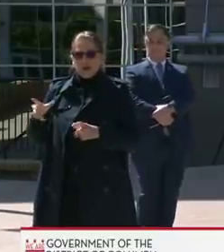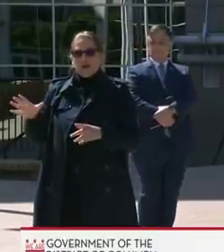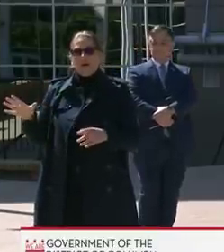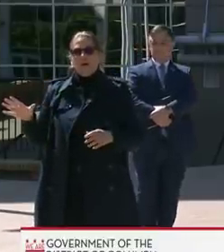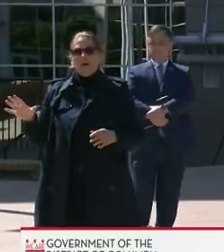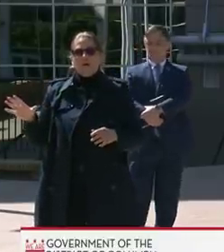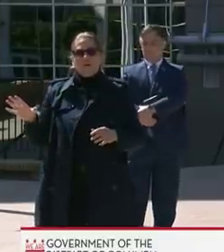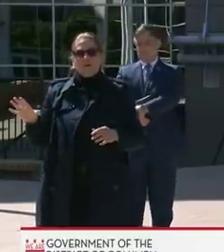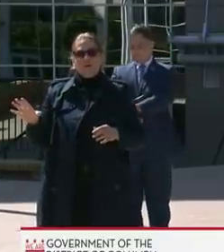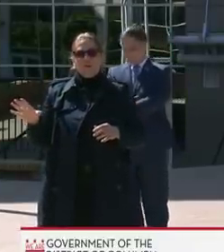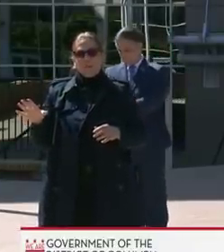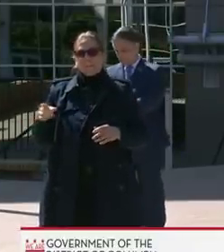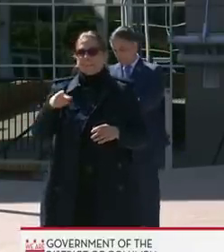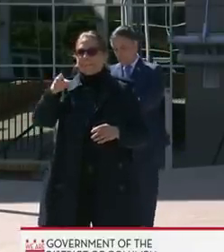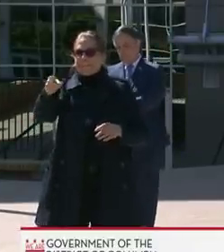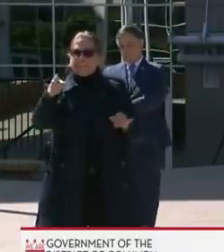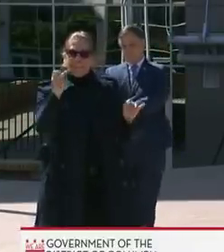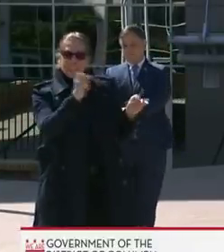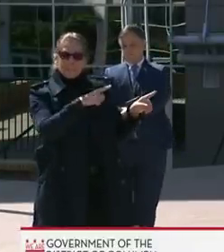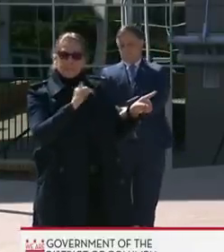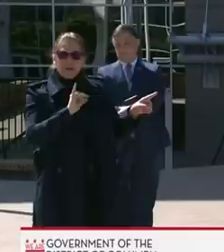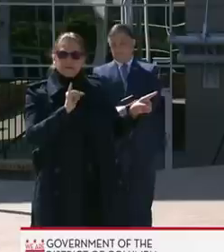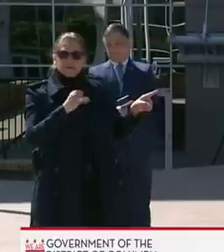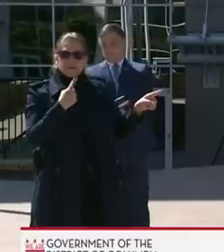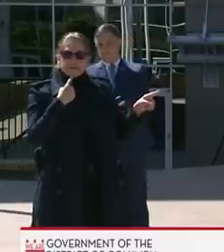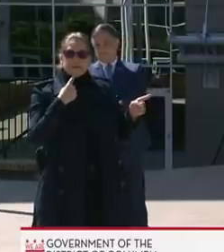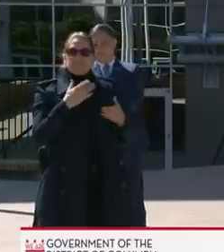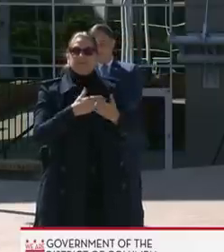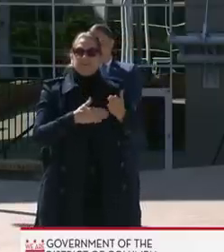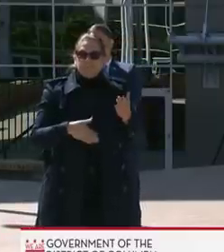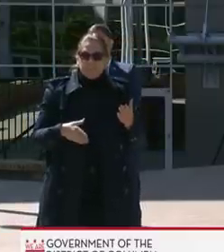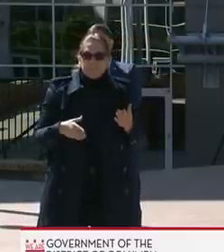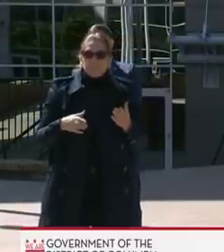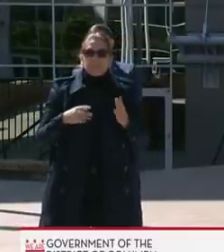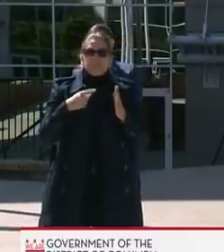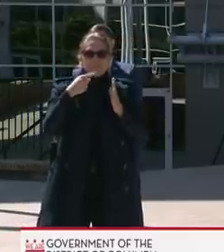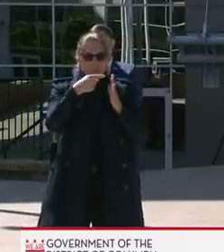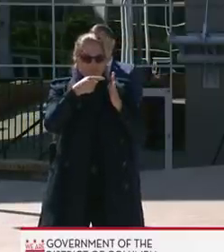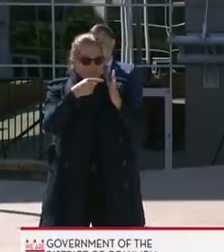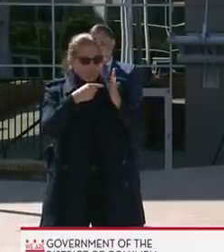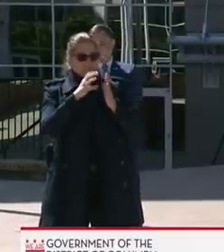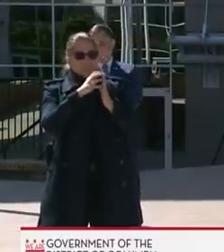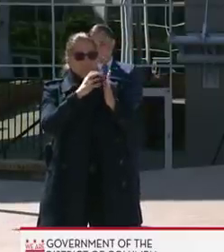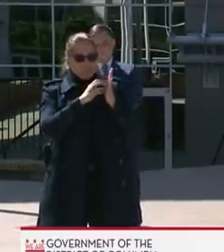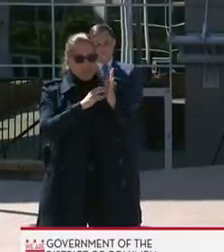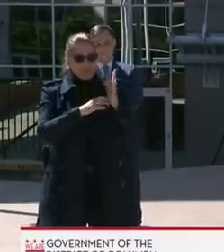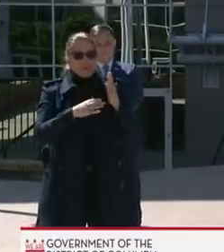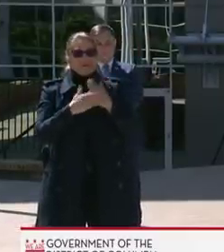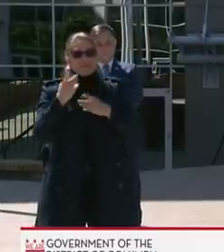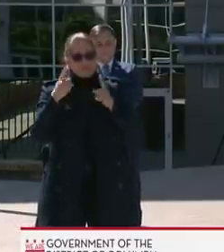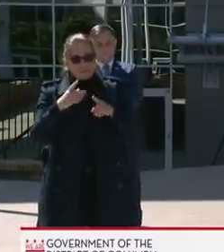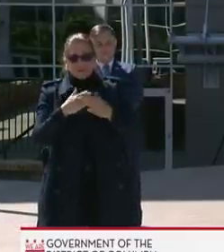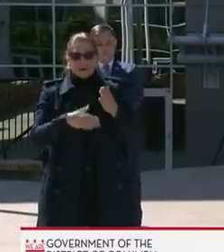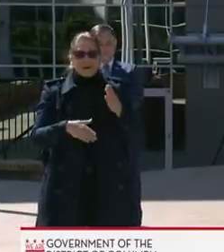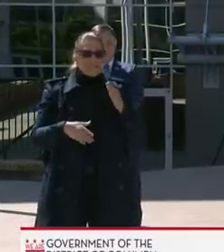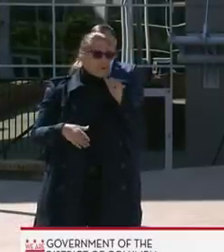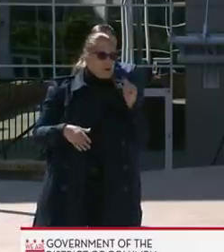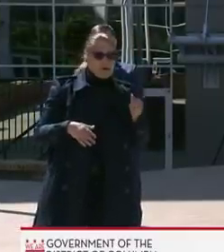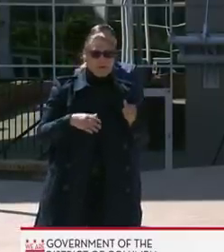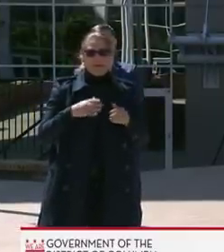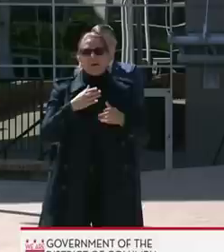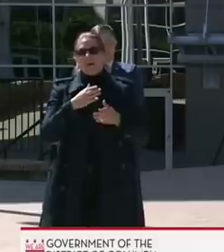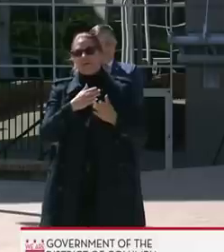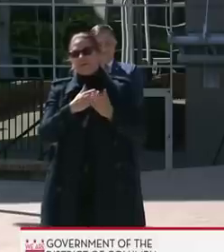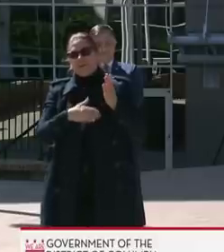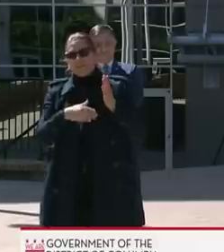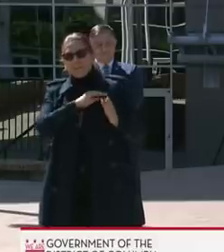That there were some parts of it that you maybe didn't agree with and some parts that the mayor was unenthusiastic about. What parts were those? Well, it's a consensus bill,